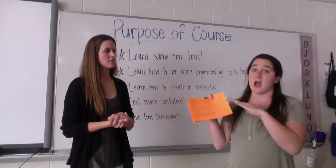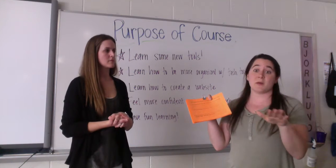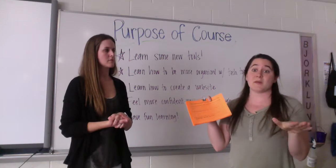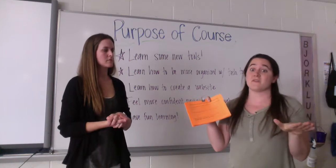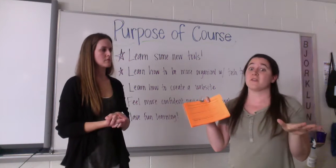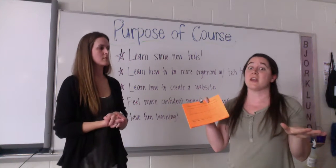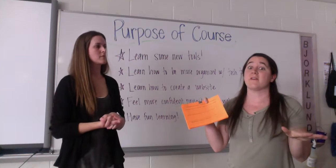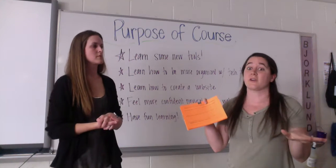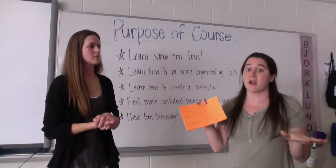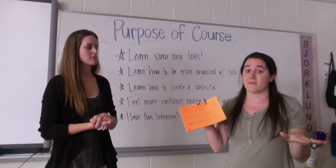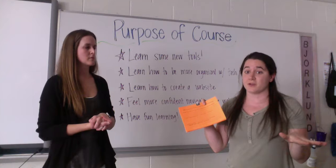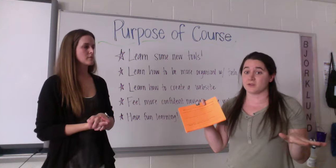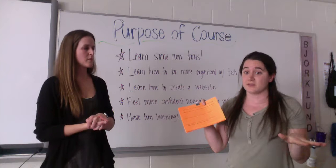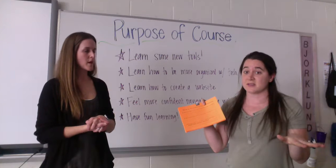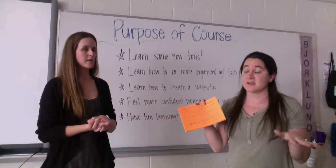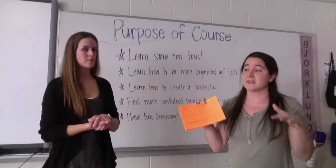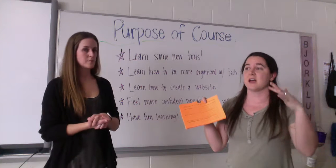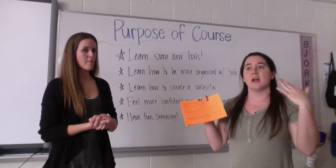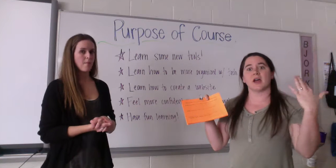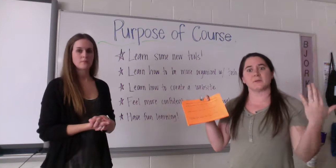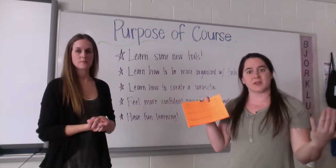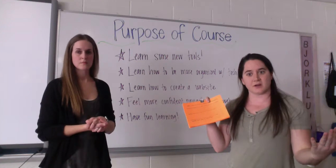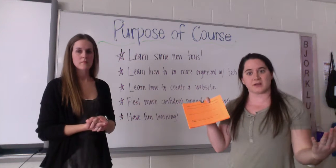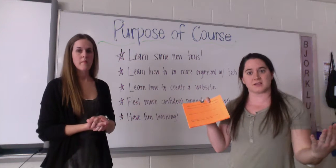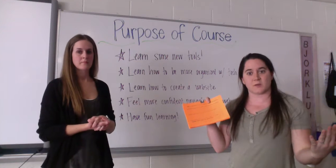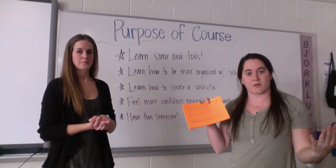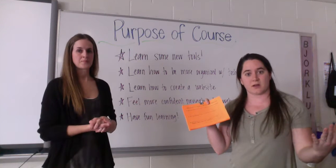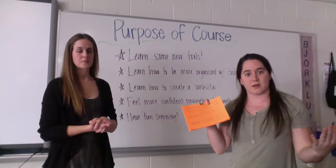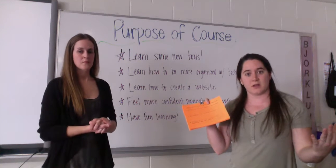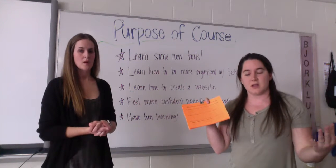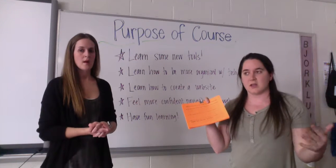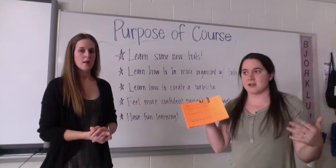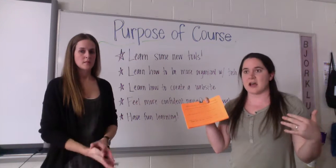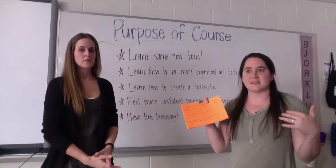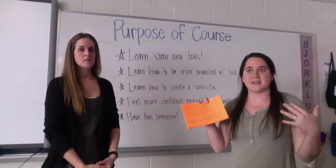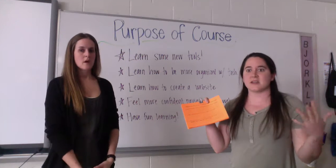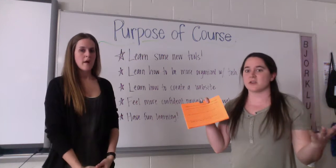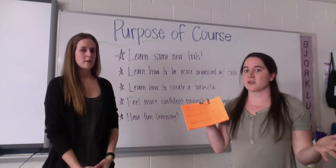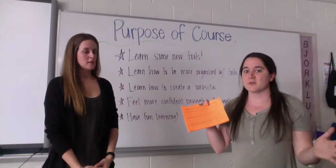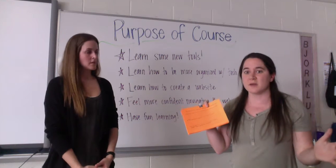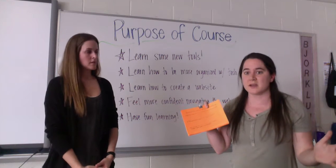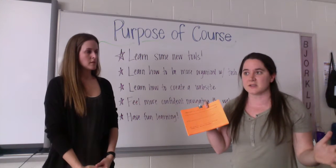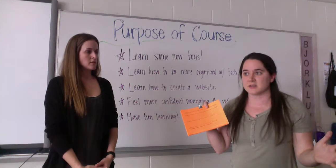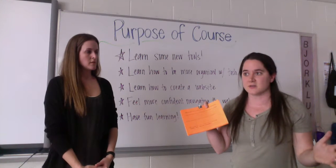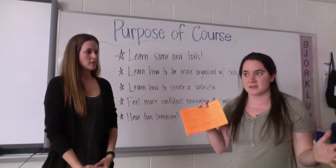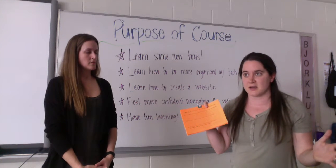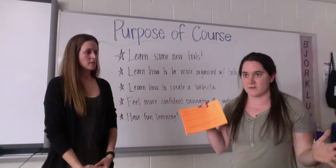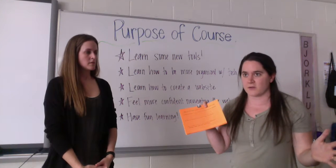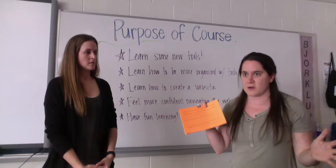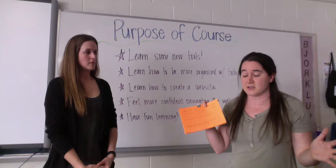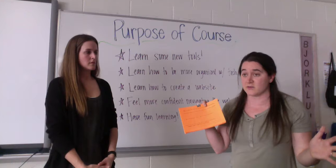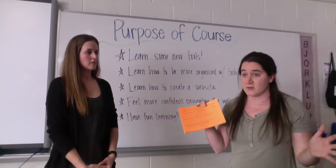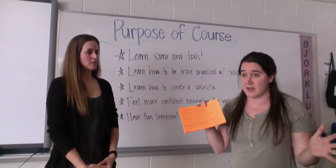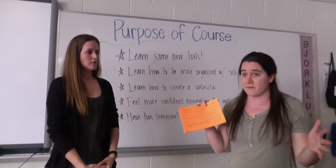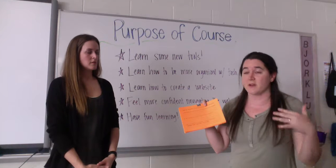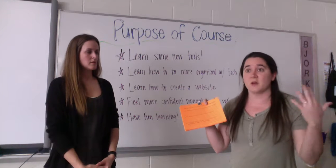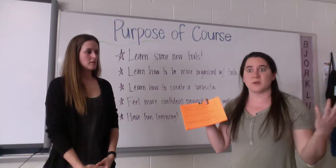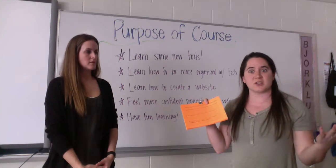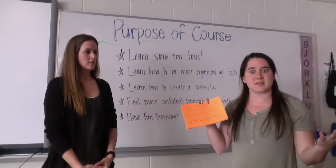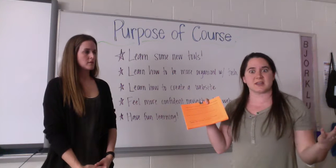maybe have never ever used this. I'm curious about it. Not saying that you're committing to using it for the rest of your life, but just saying,